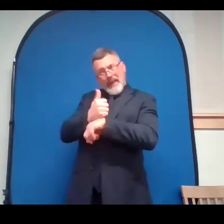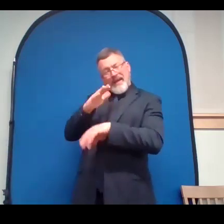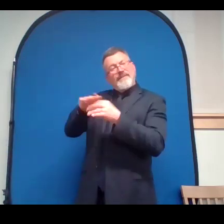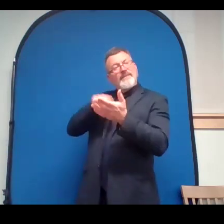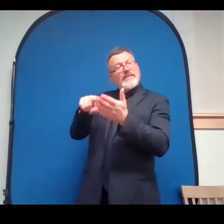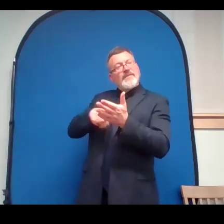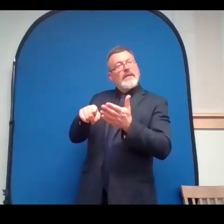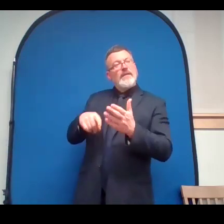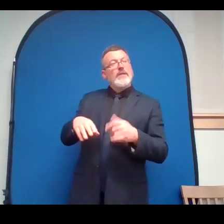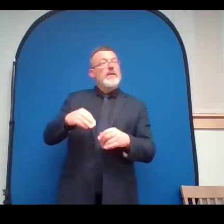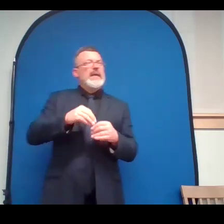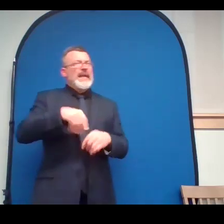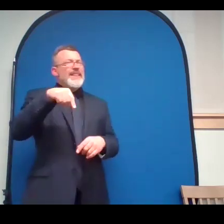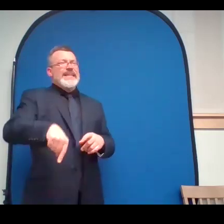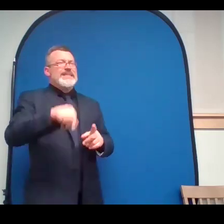here.